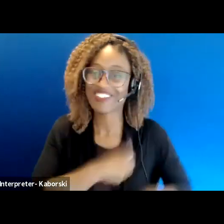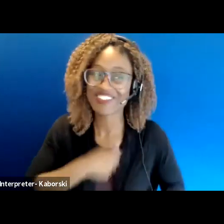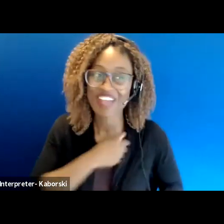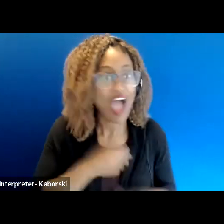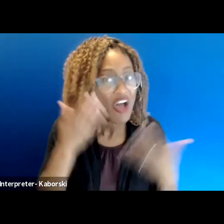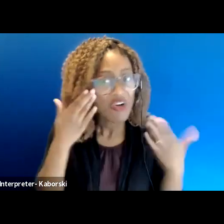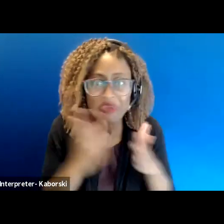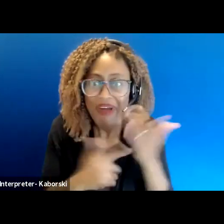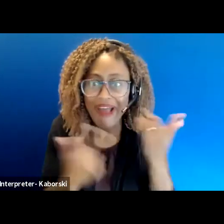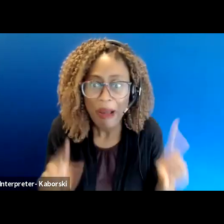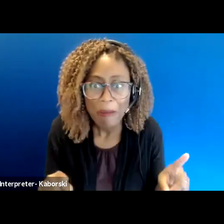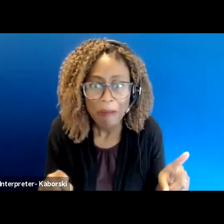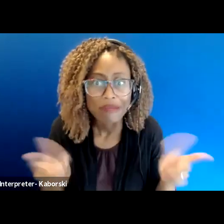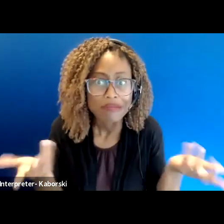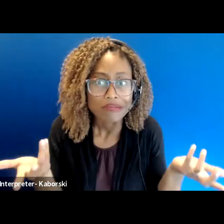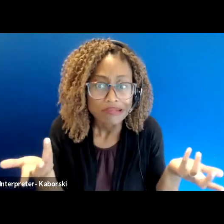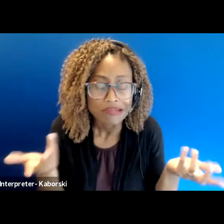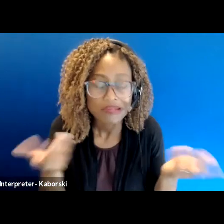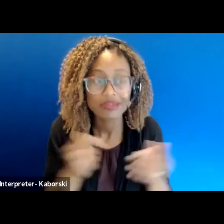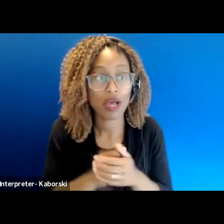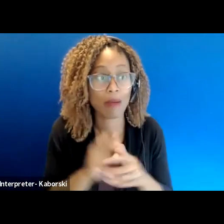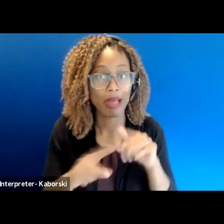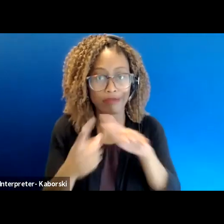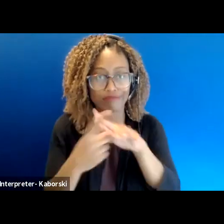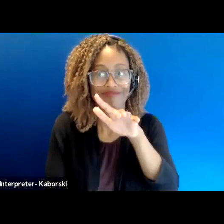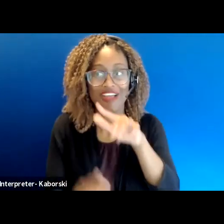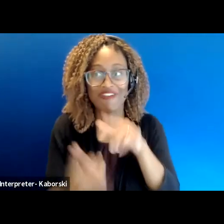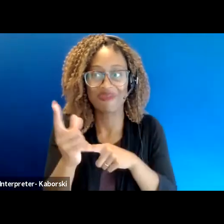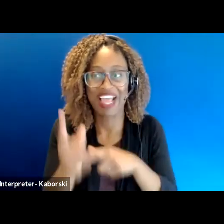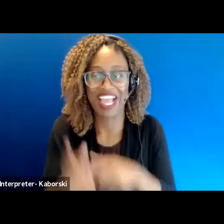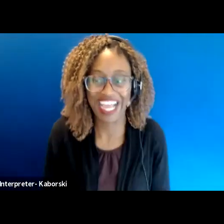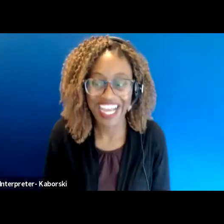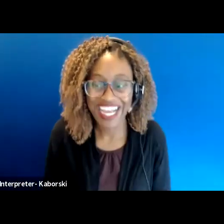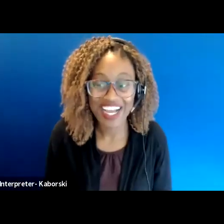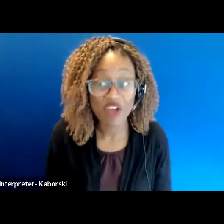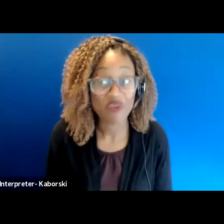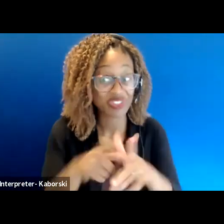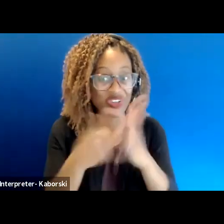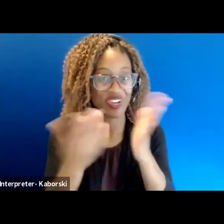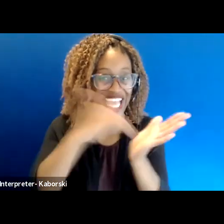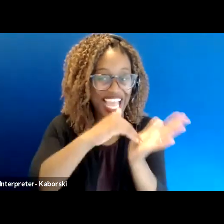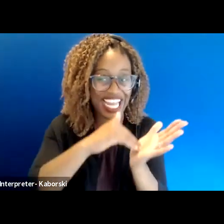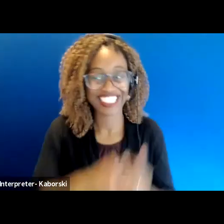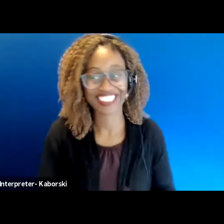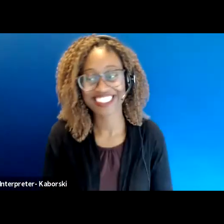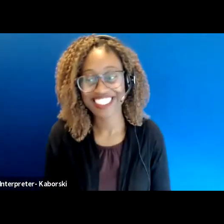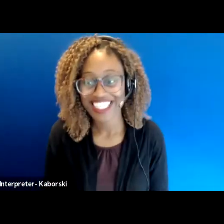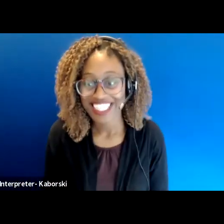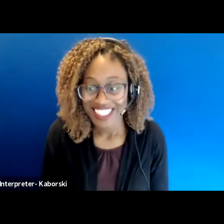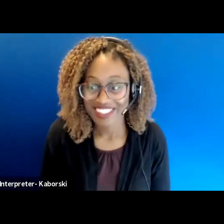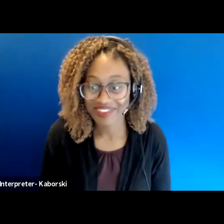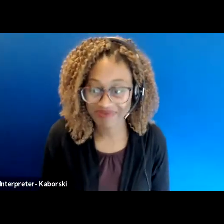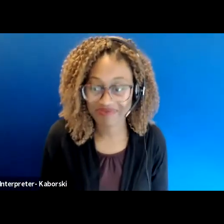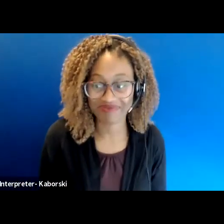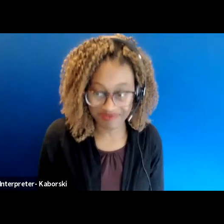what happened there, but I went away for a second. We'll start again.